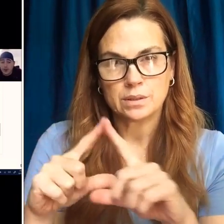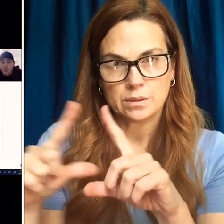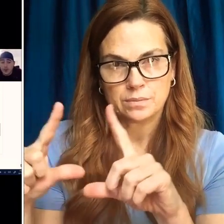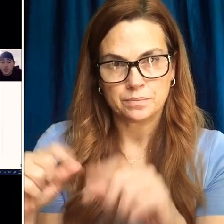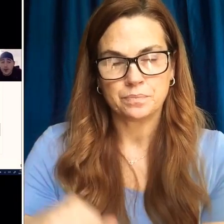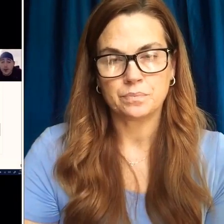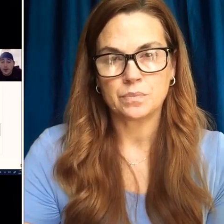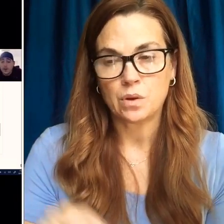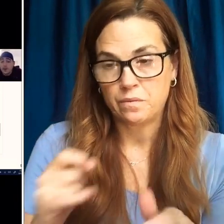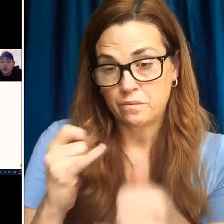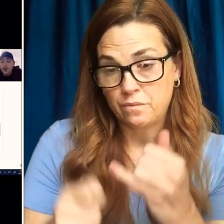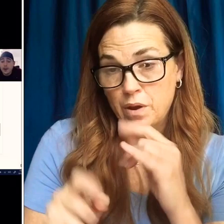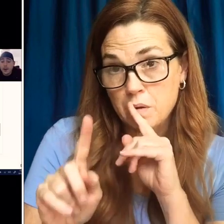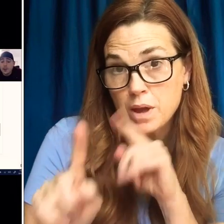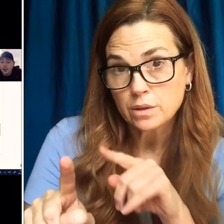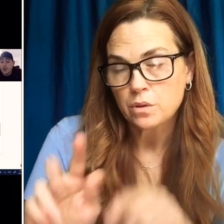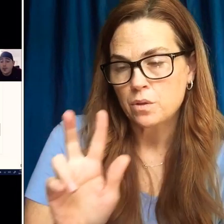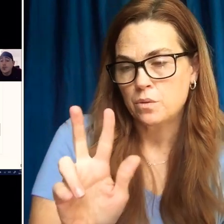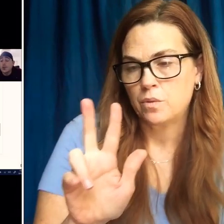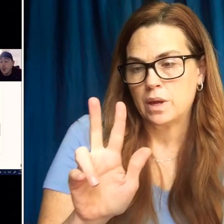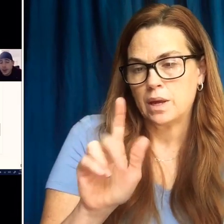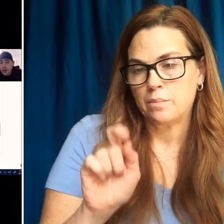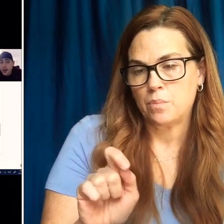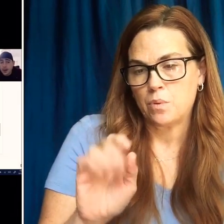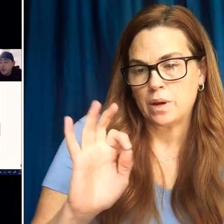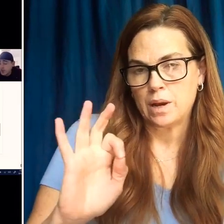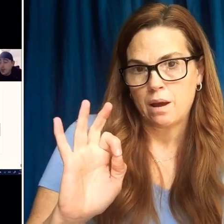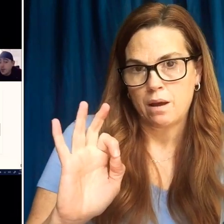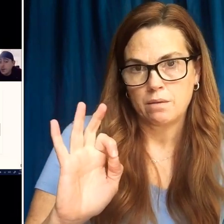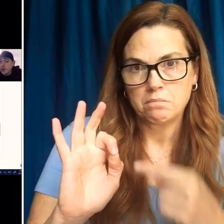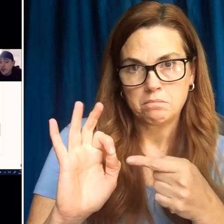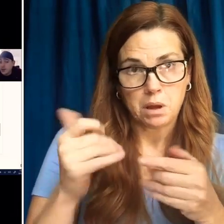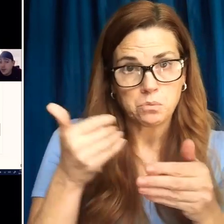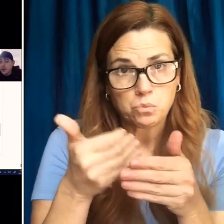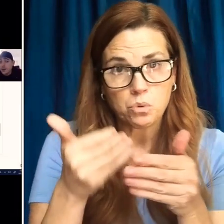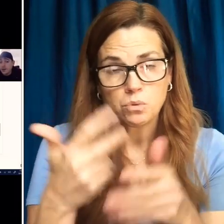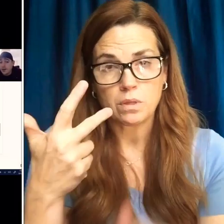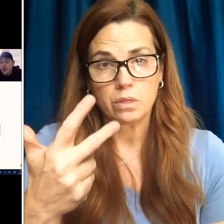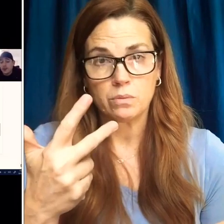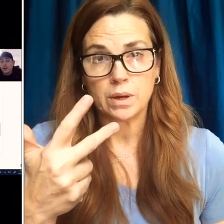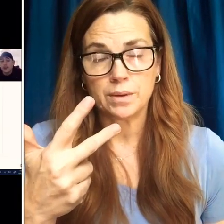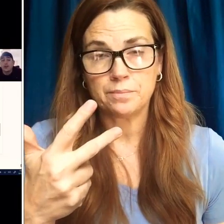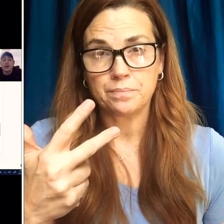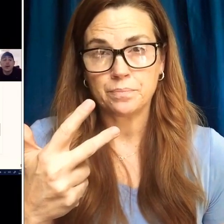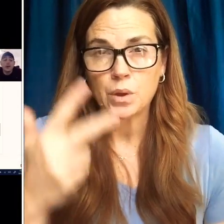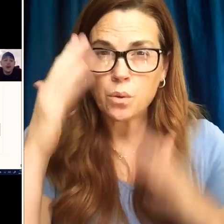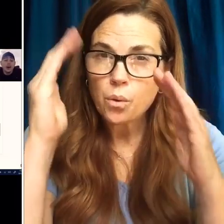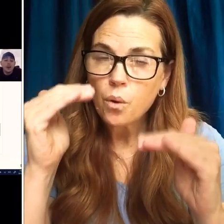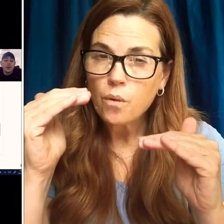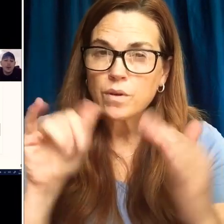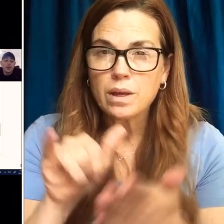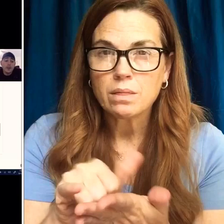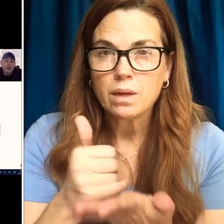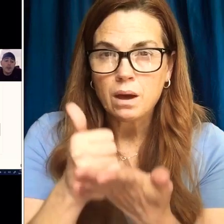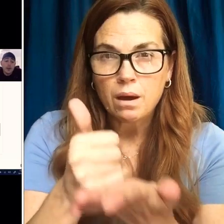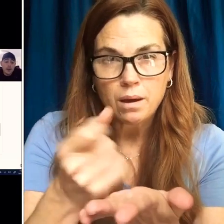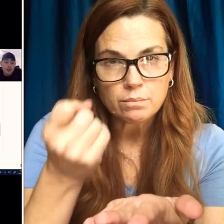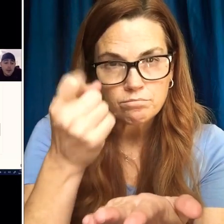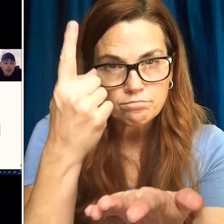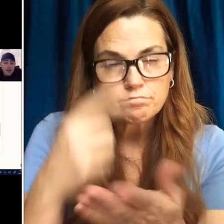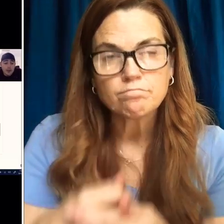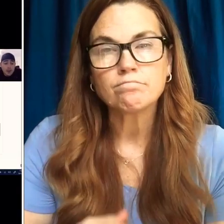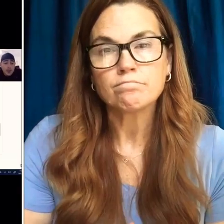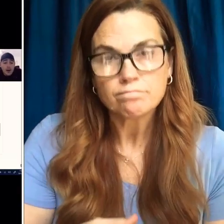of my decimal. And so my final answer is 3.9, which is close to 3. Okay? So hopefully this is